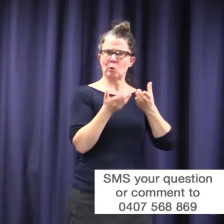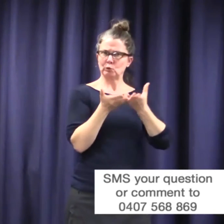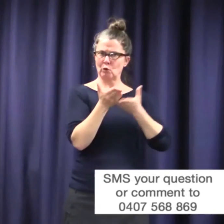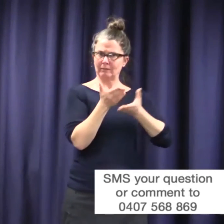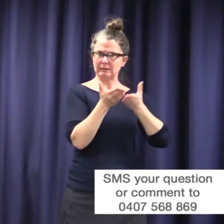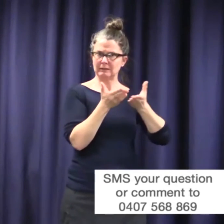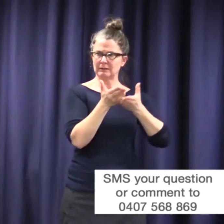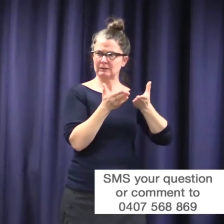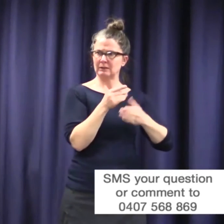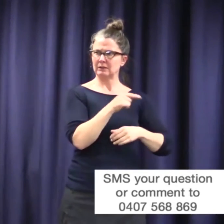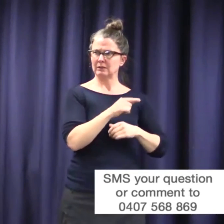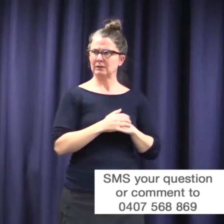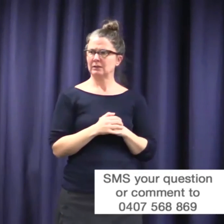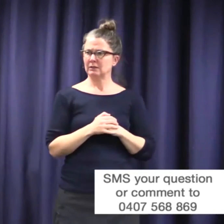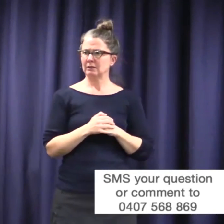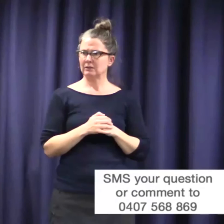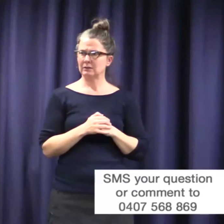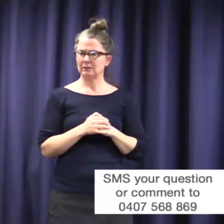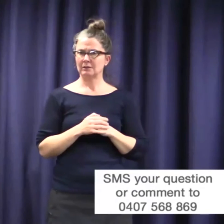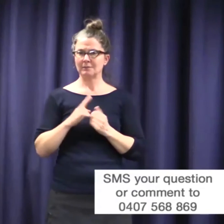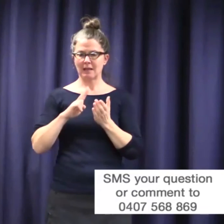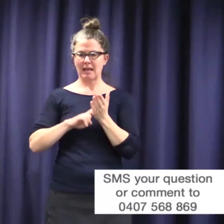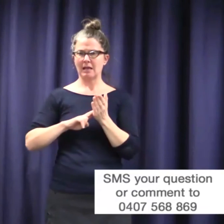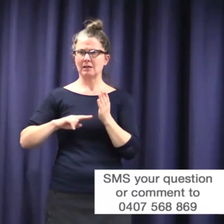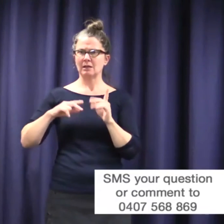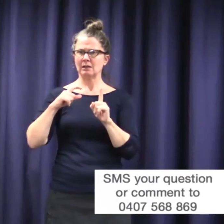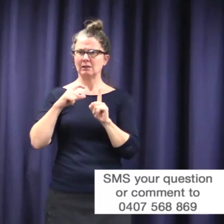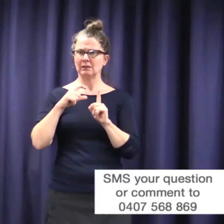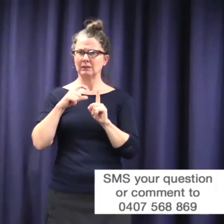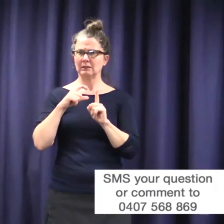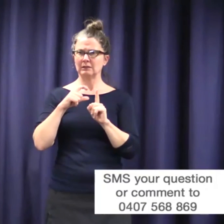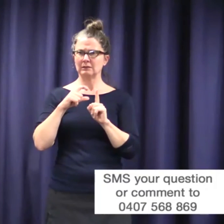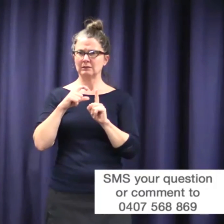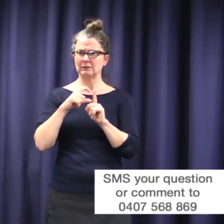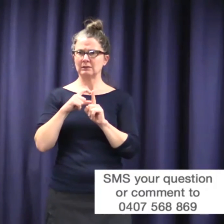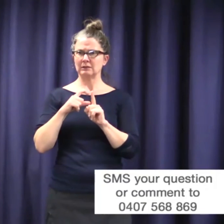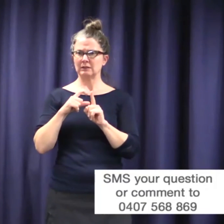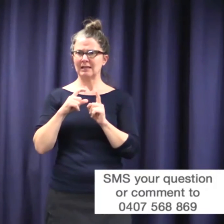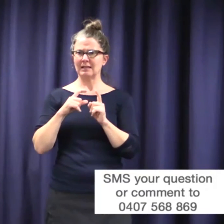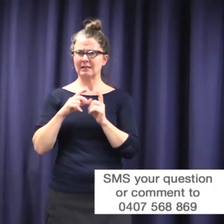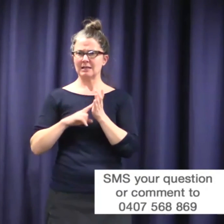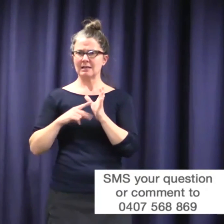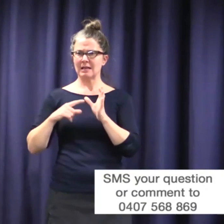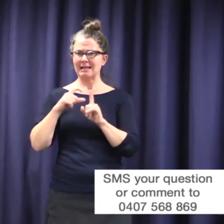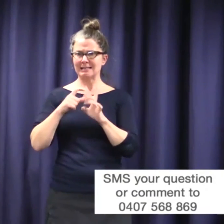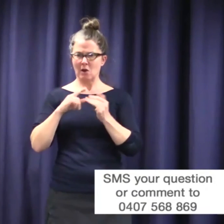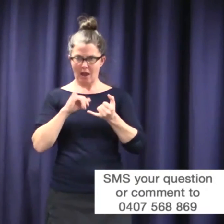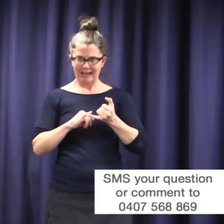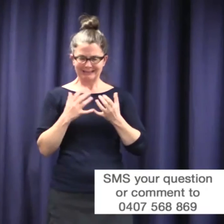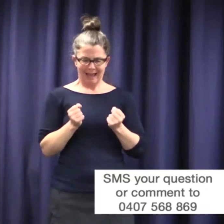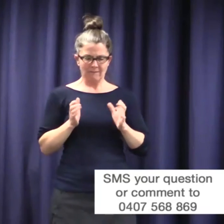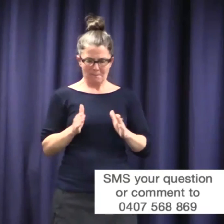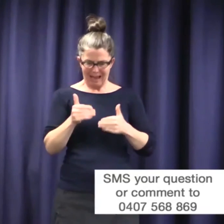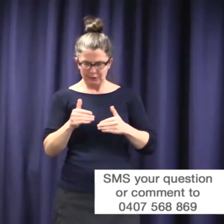appointments, other than medical, when deaf people ask for, who have a package going forward, who get